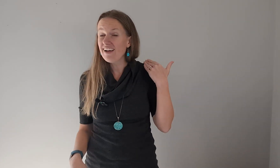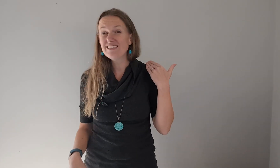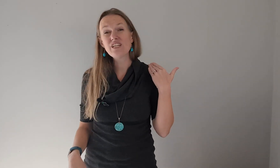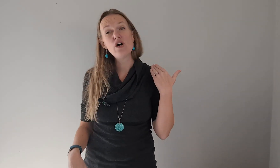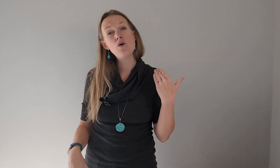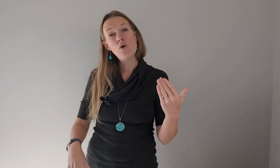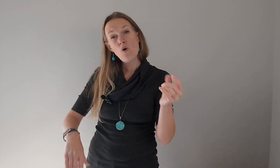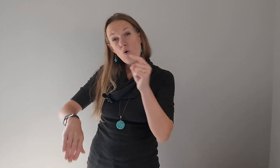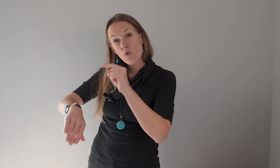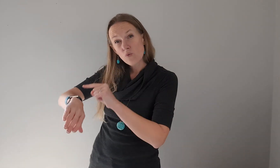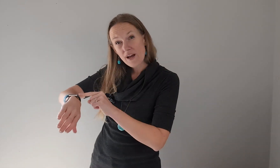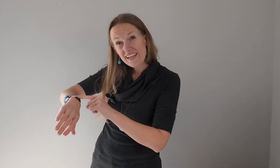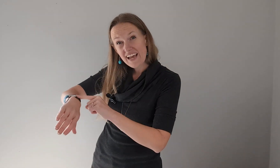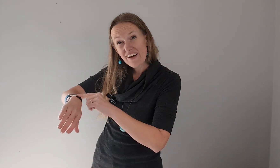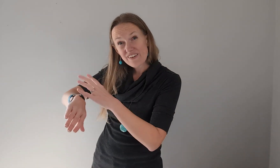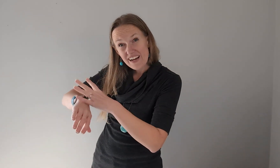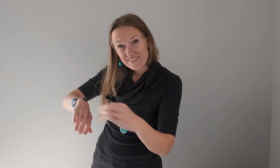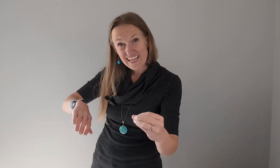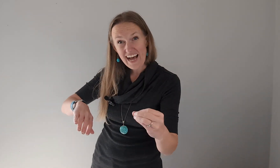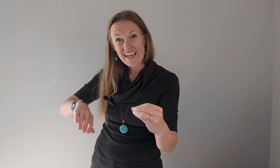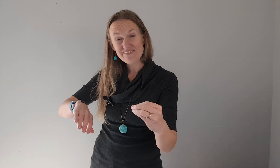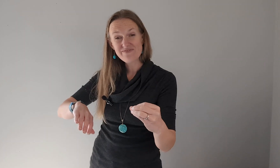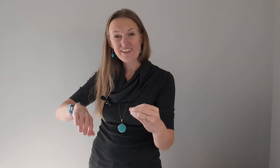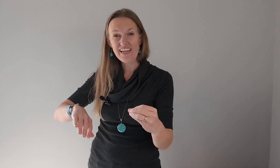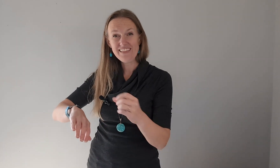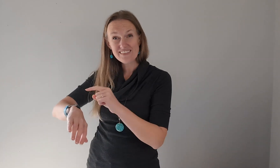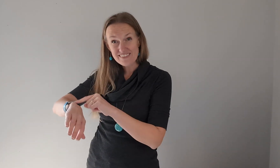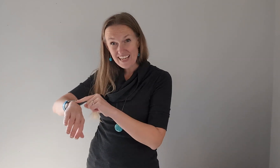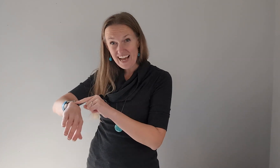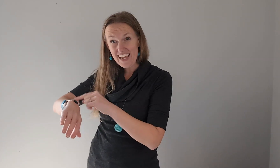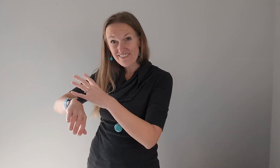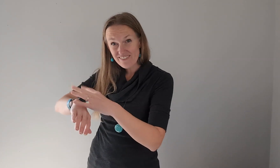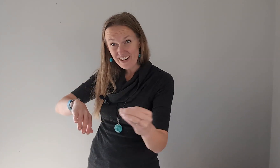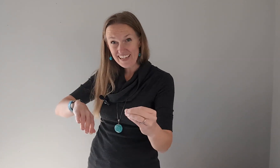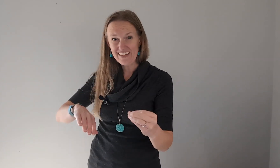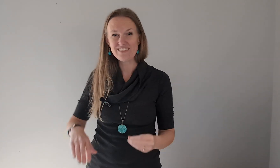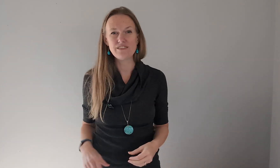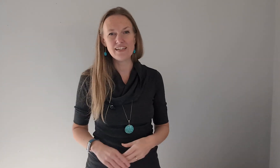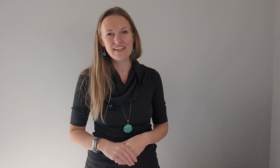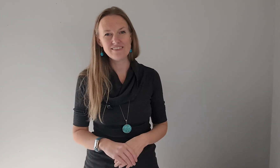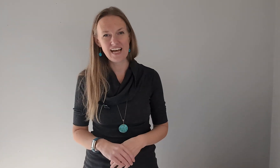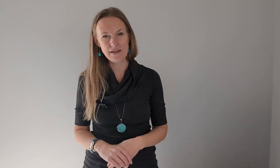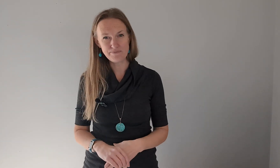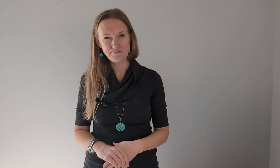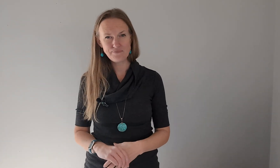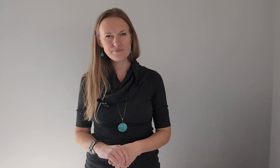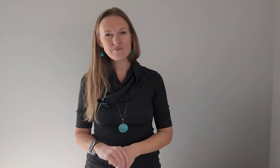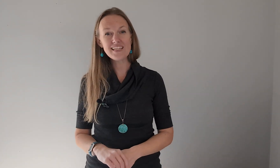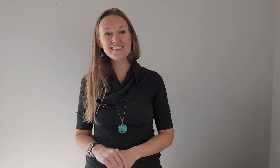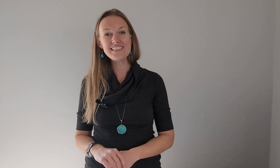was running out of time. Okay, so time, running out of time.